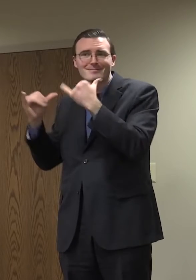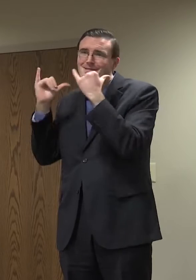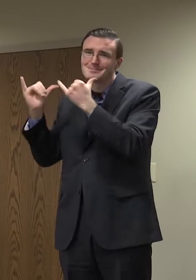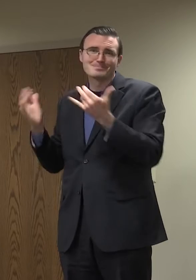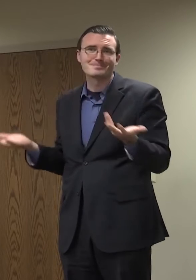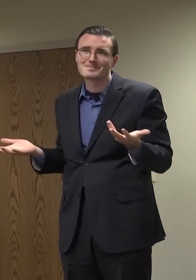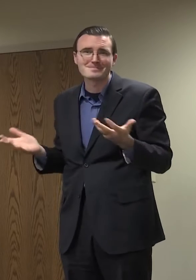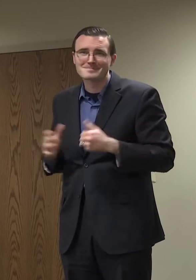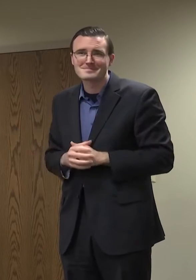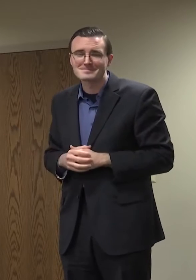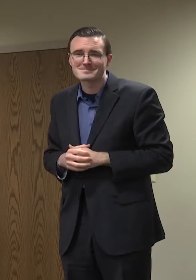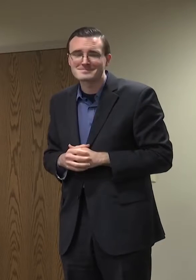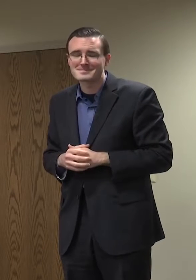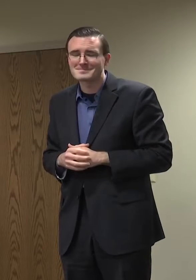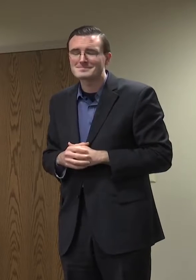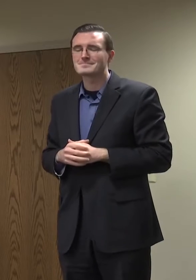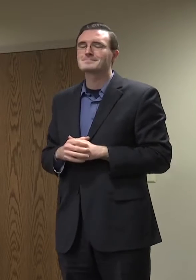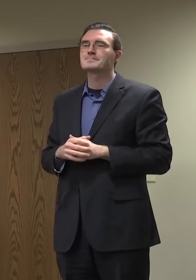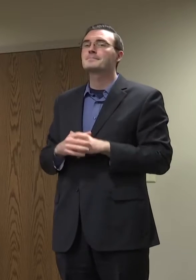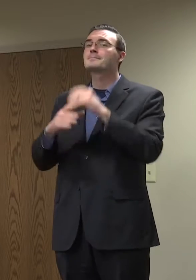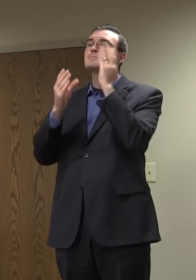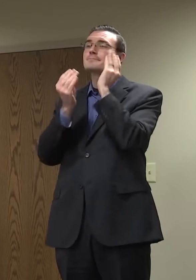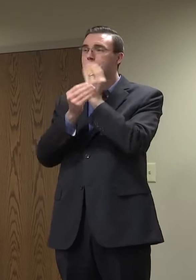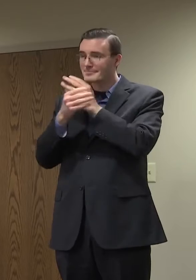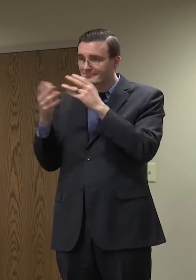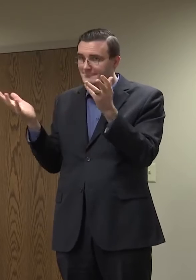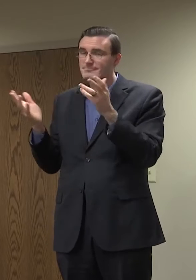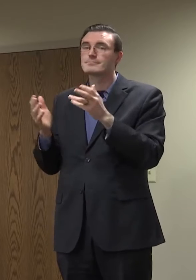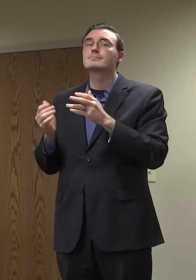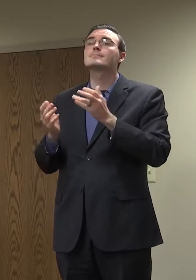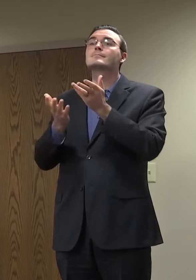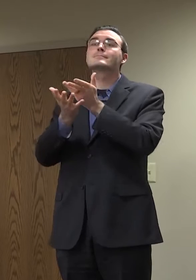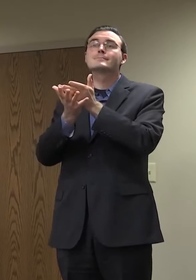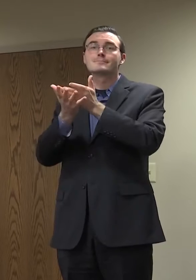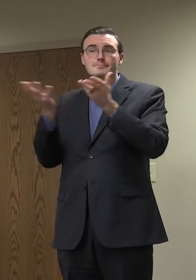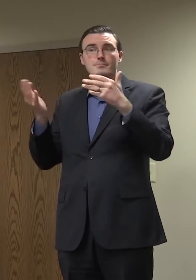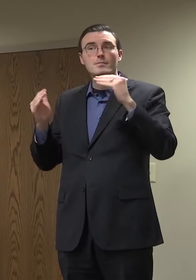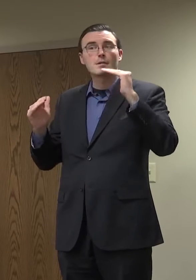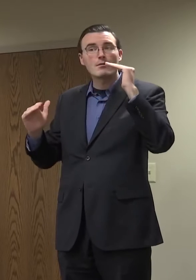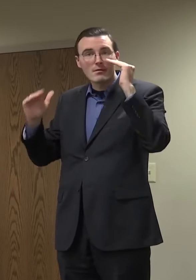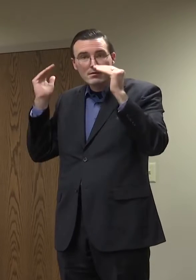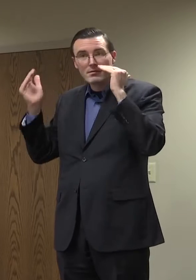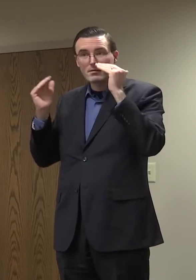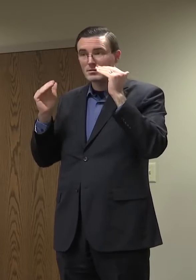Please know that all adults who want a vaccine will have access in 2021.